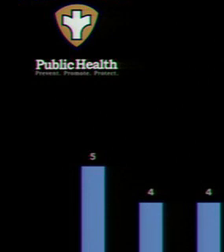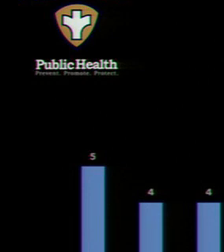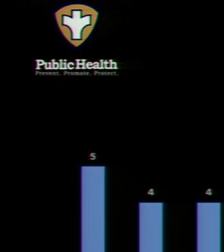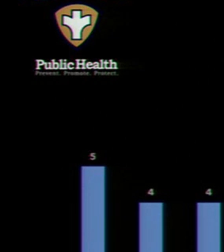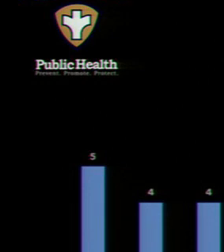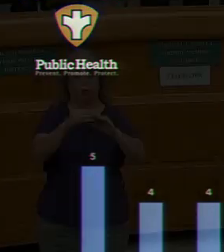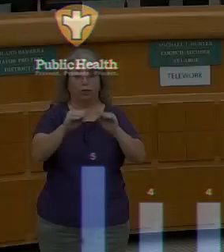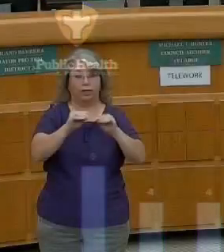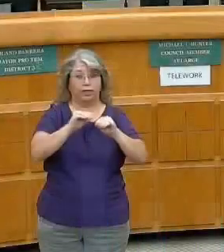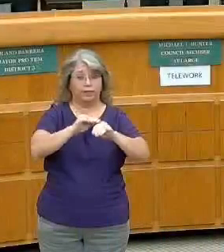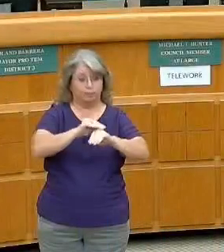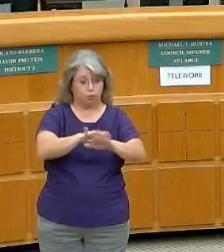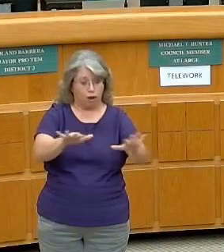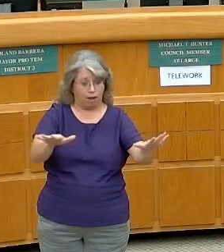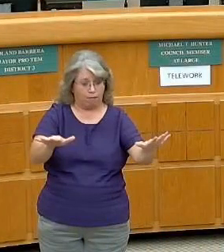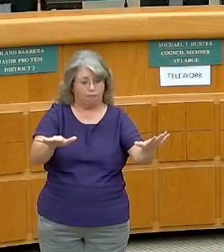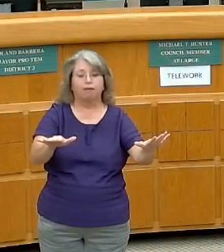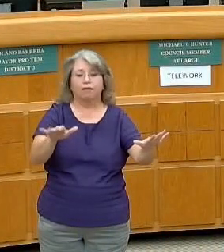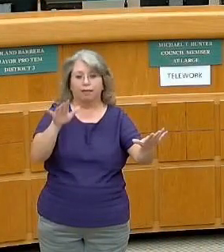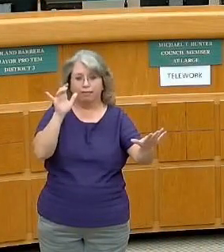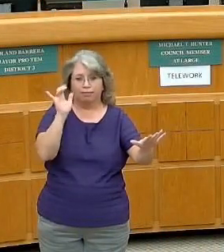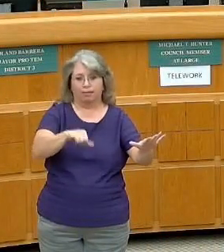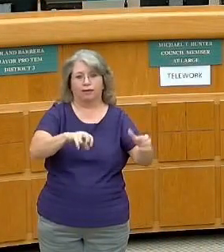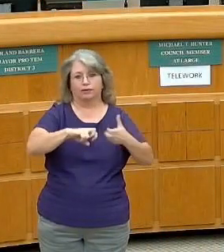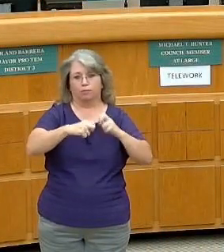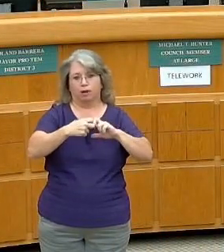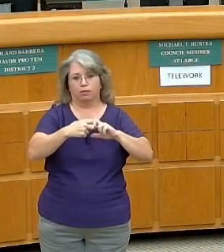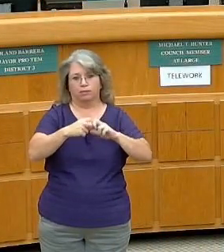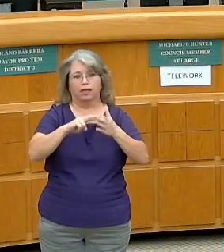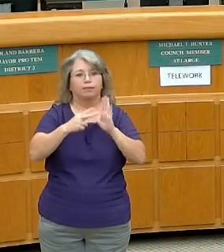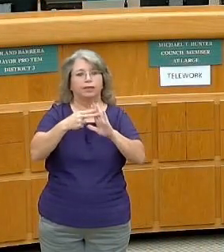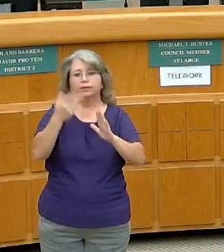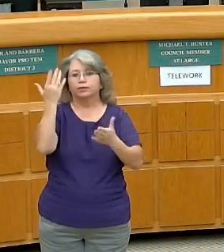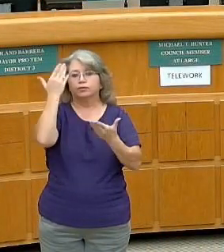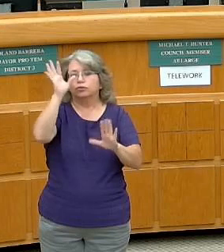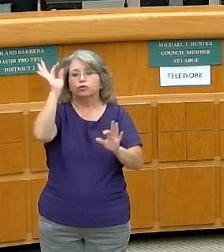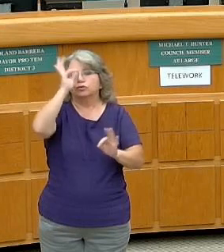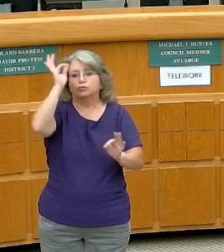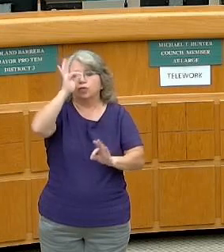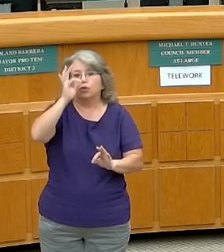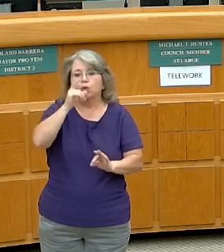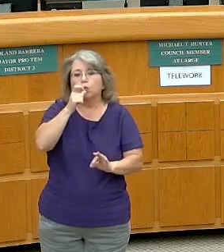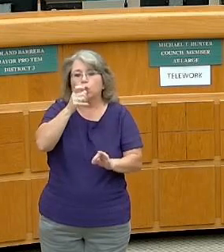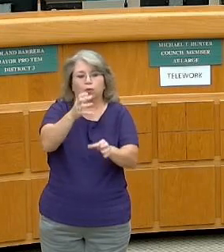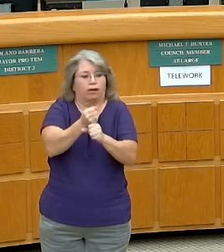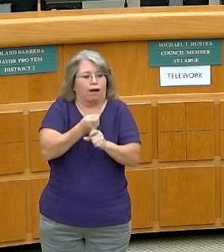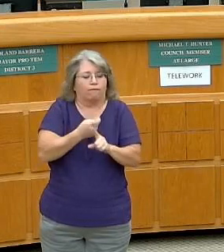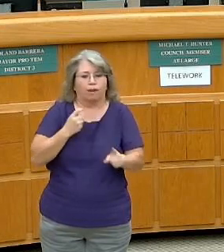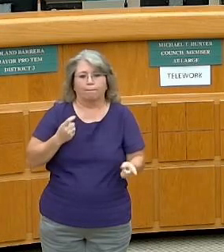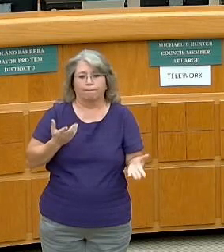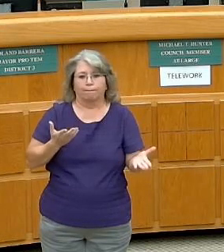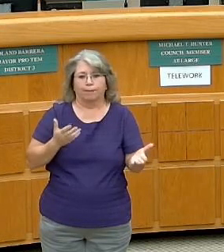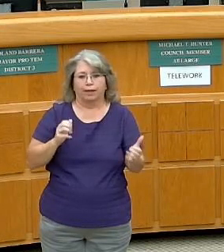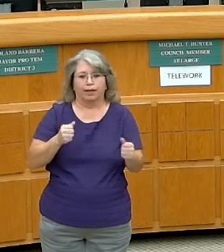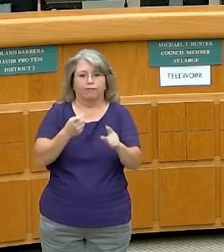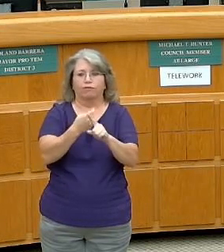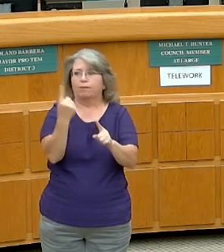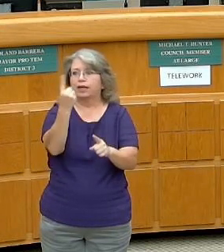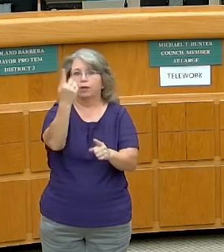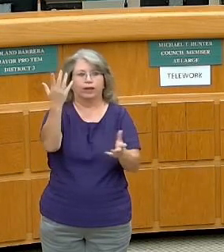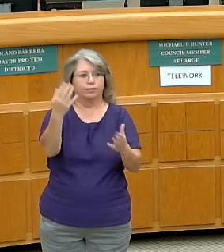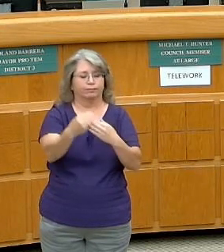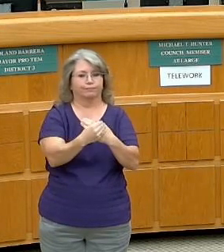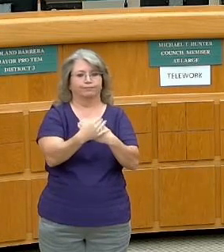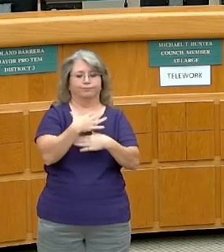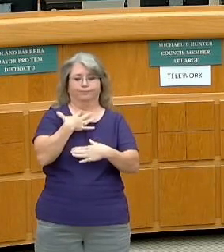that becomes a problem. That means that you don't know who you're getting the virus from, and it could come from anybody. And so that's an